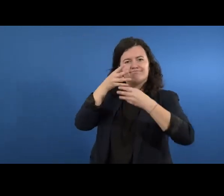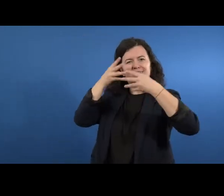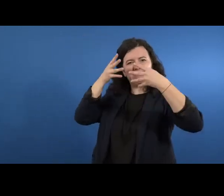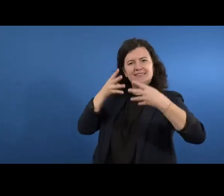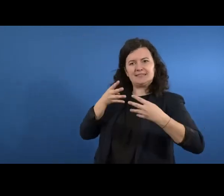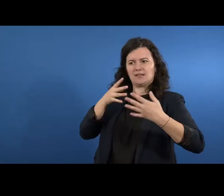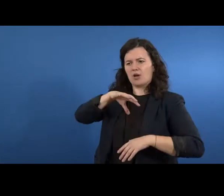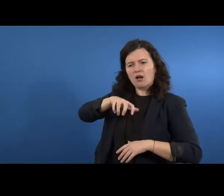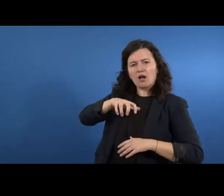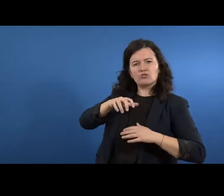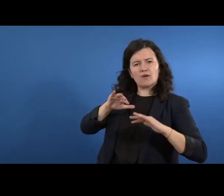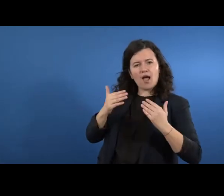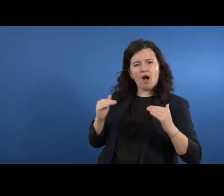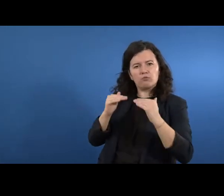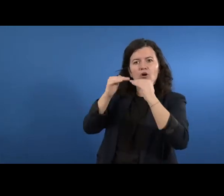national systems do